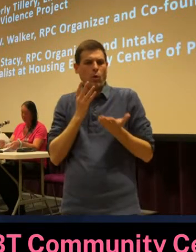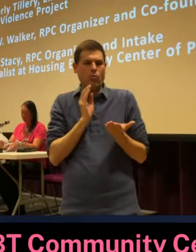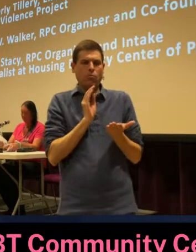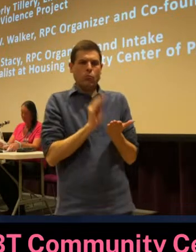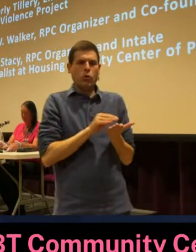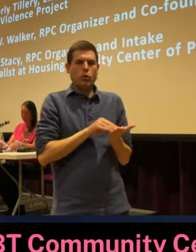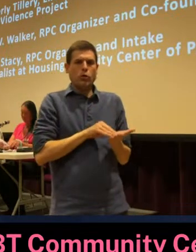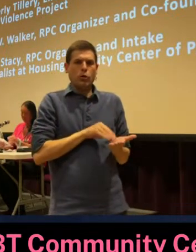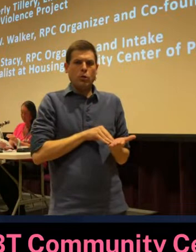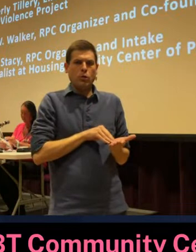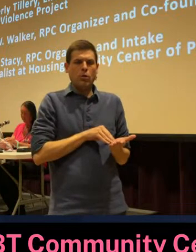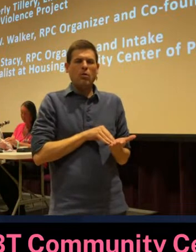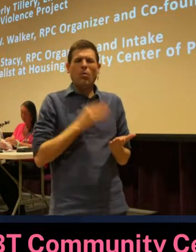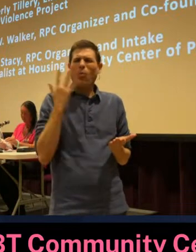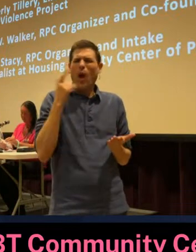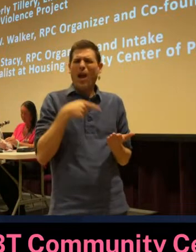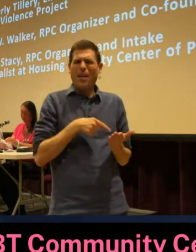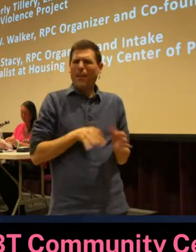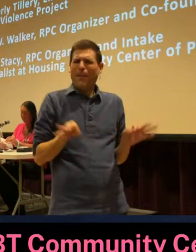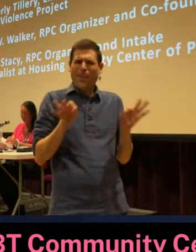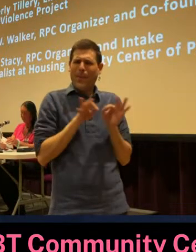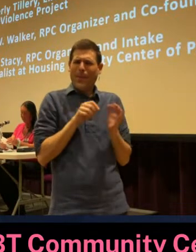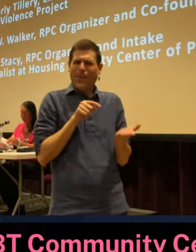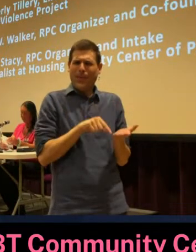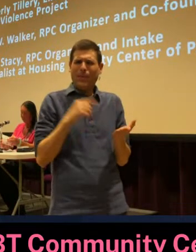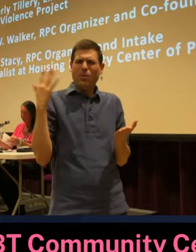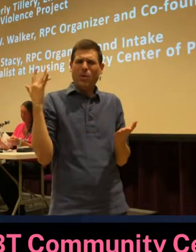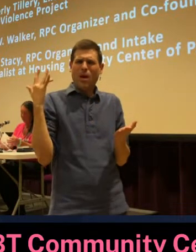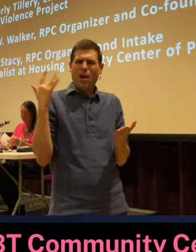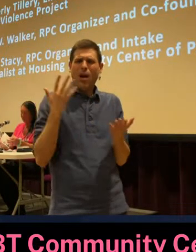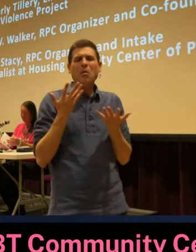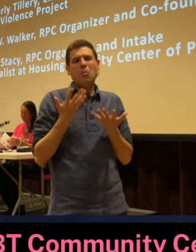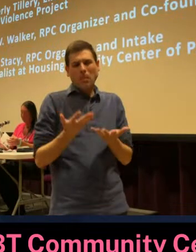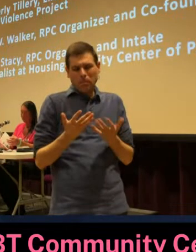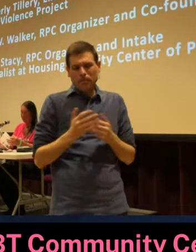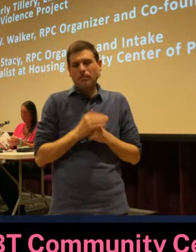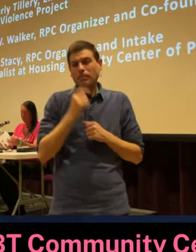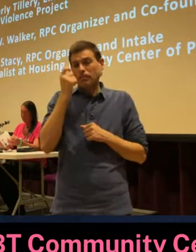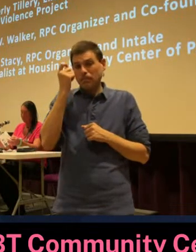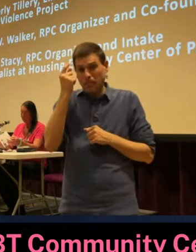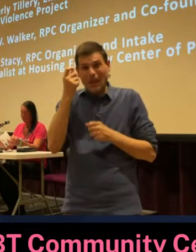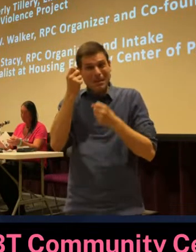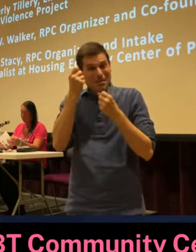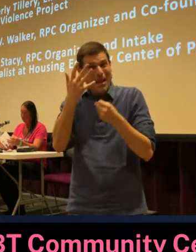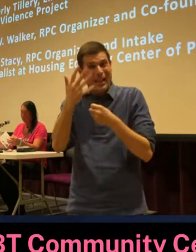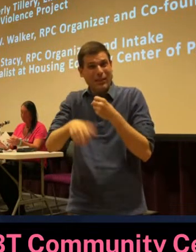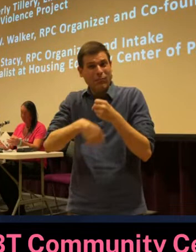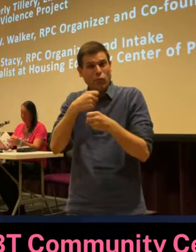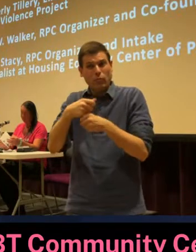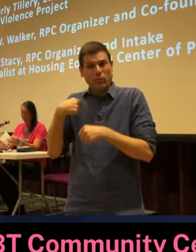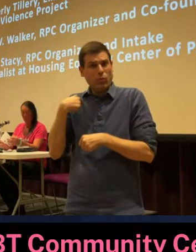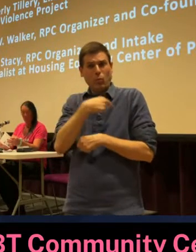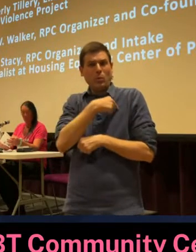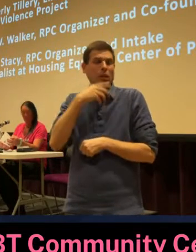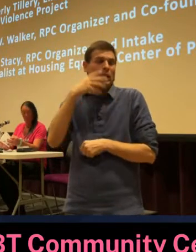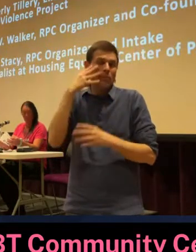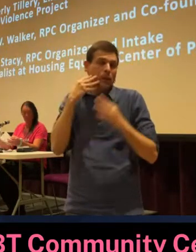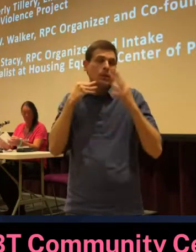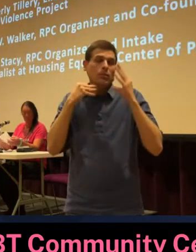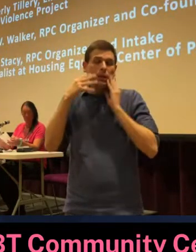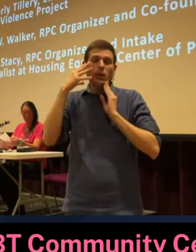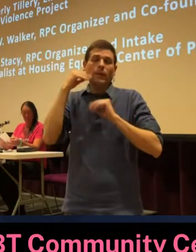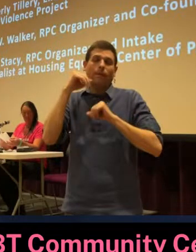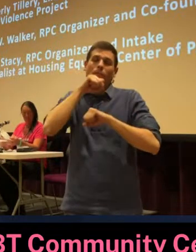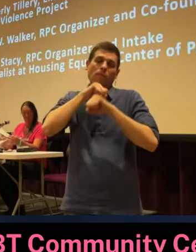is because I think over, so many years of experiencing violence, in